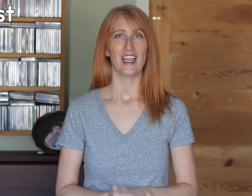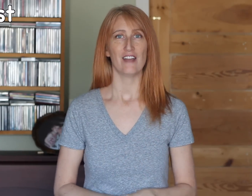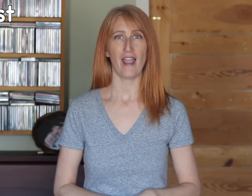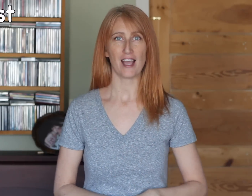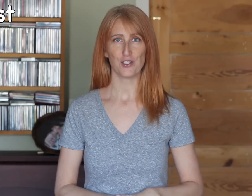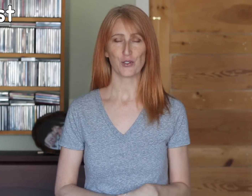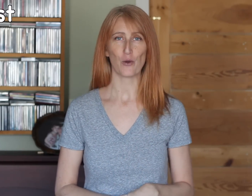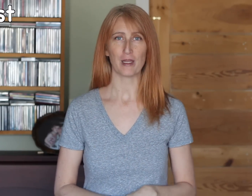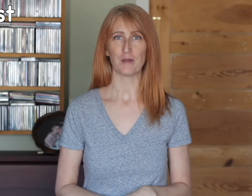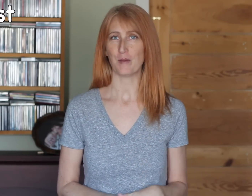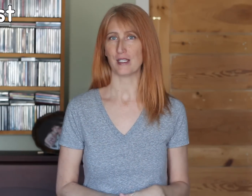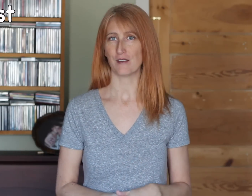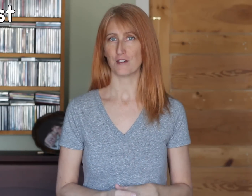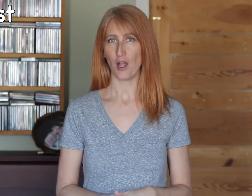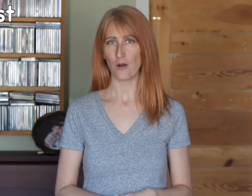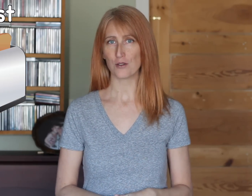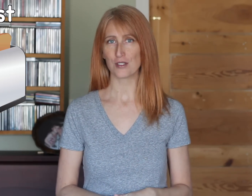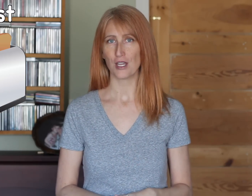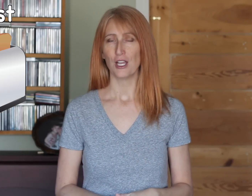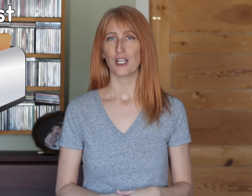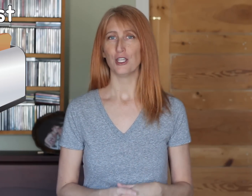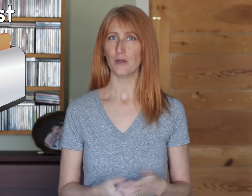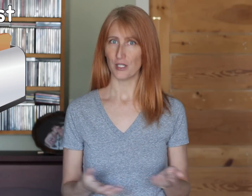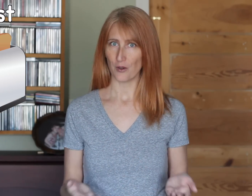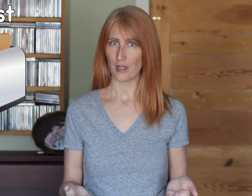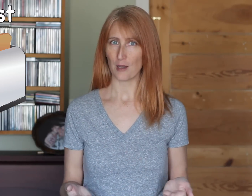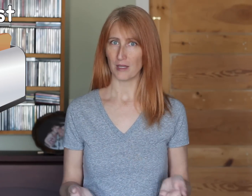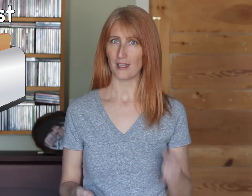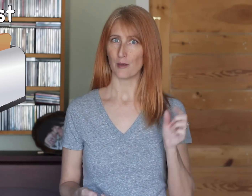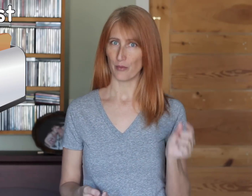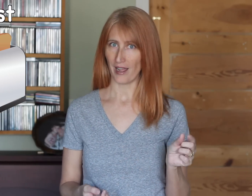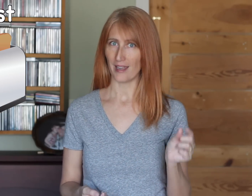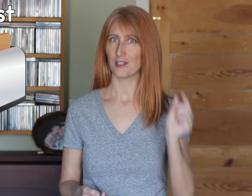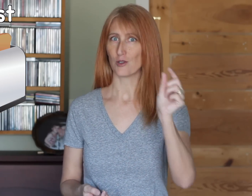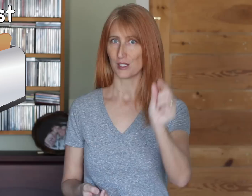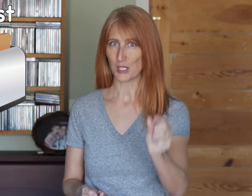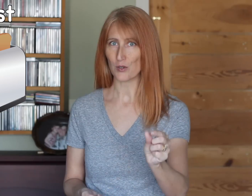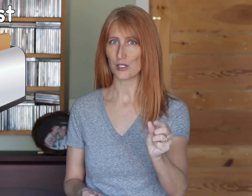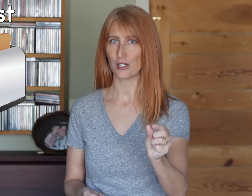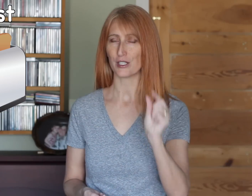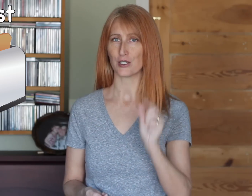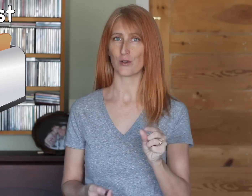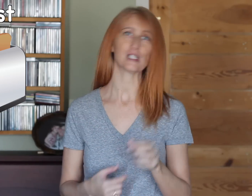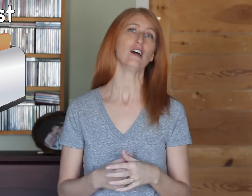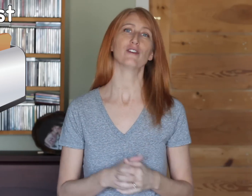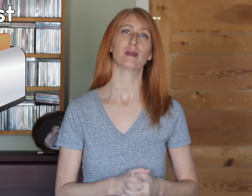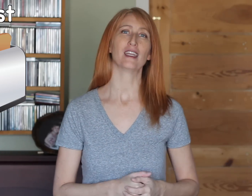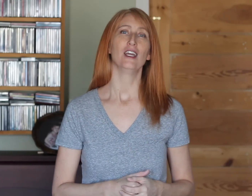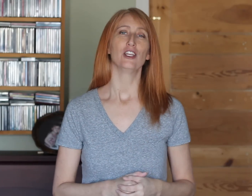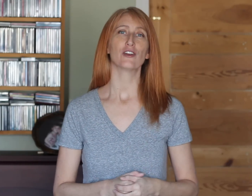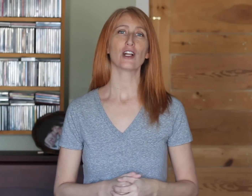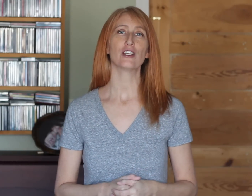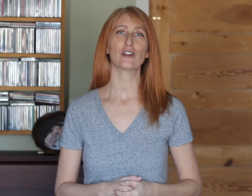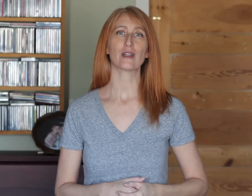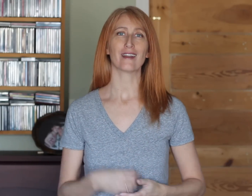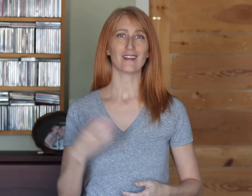If I asked you to go make me a piece of toast, you would know that I mean the bread goes in the toaster and you toast it up for me. You're not going to go get a glass